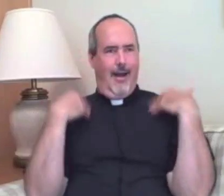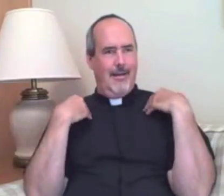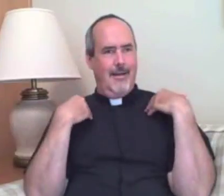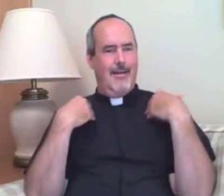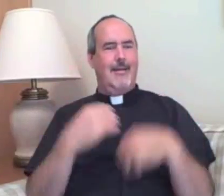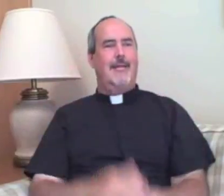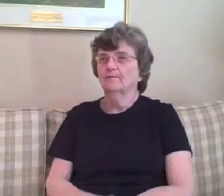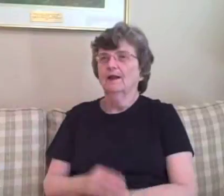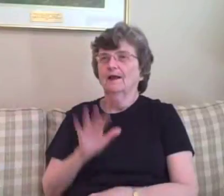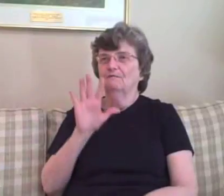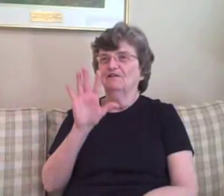How many years have you been a nun?